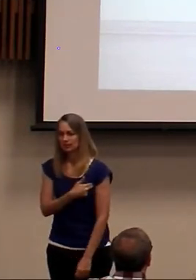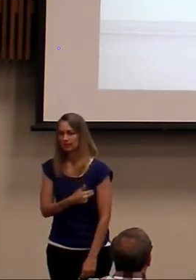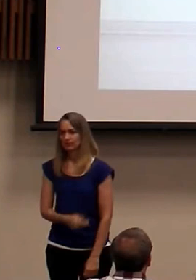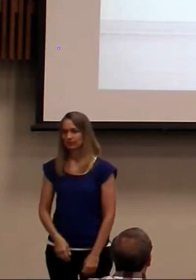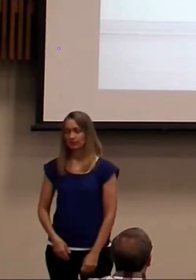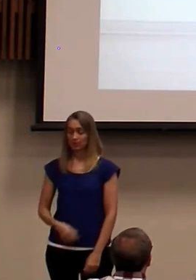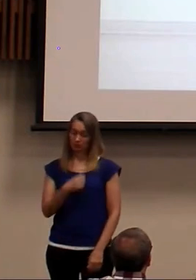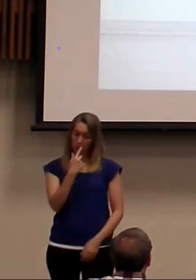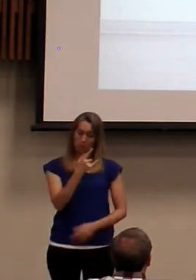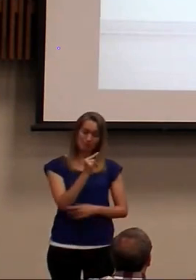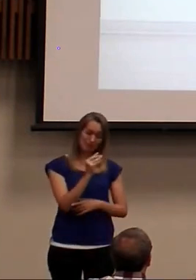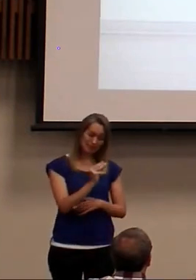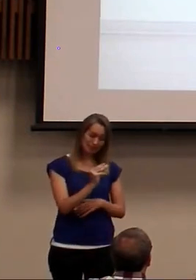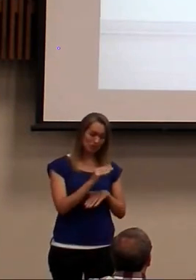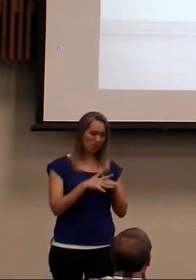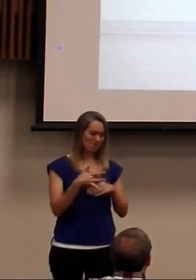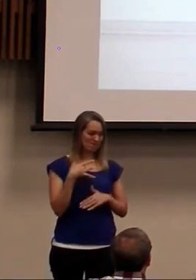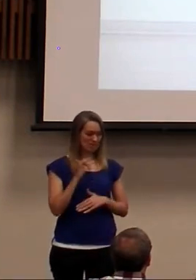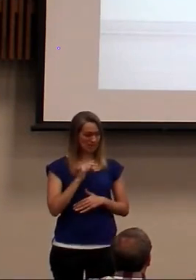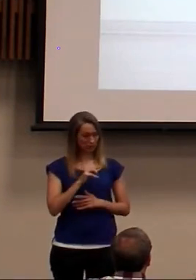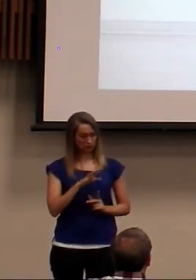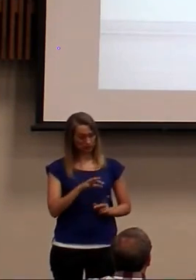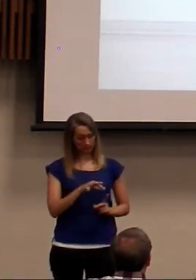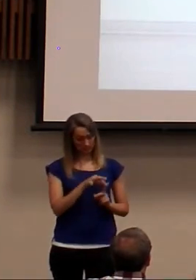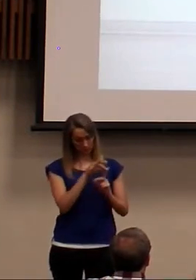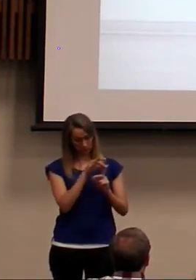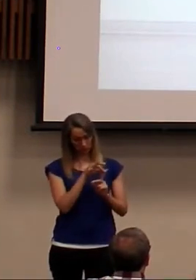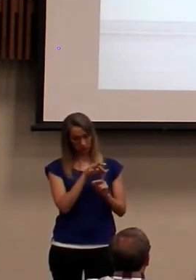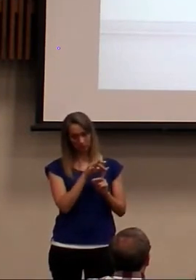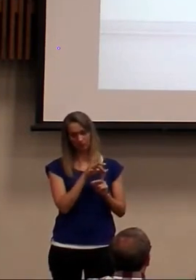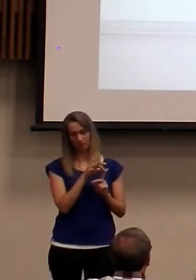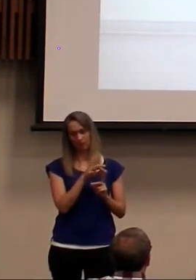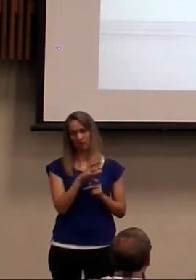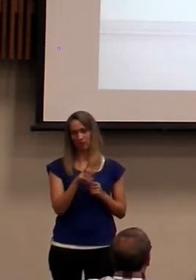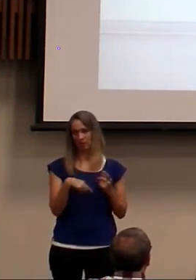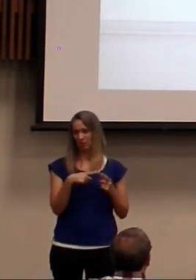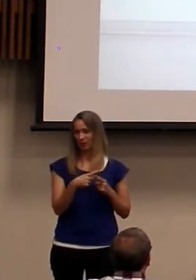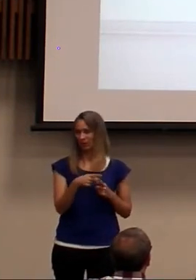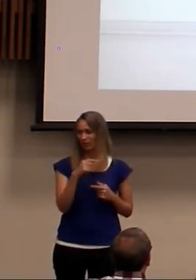He told Timothy, don't feel like you're special when you're persecuted. And when you're not